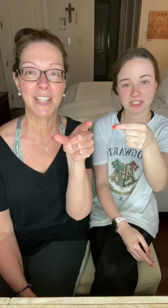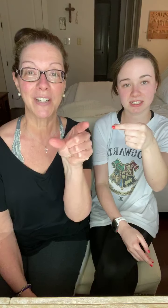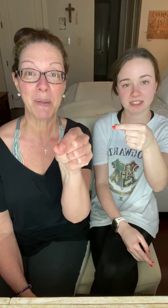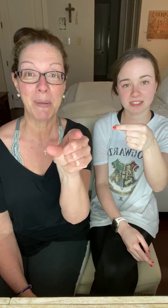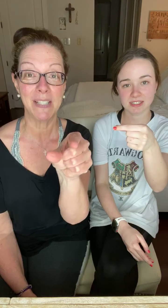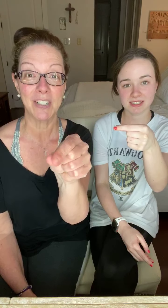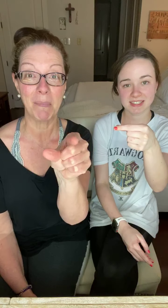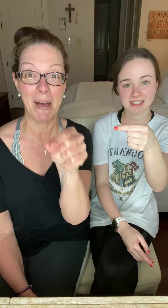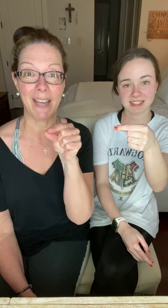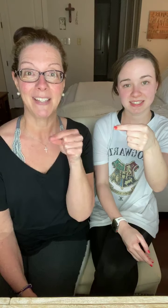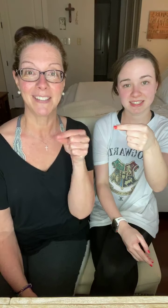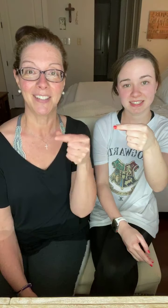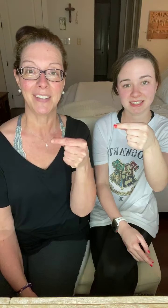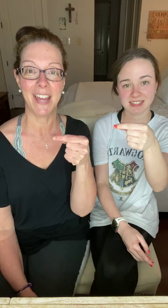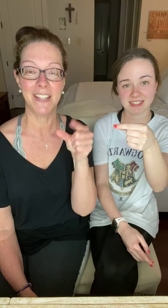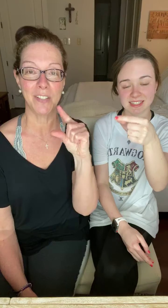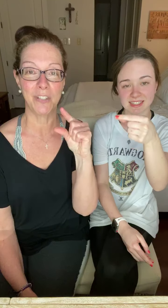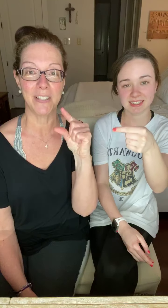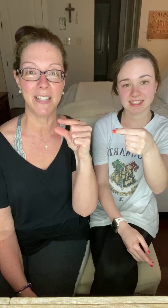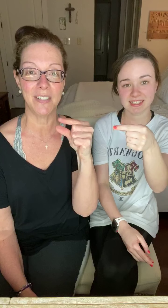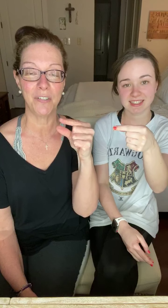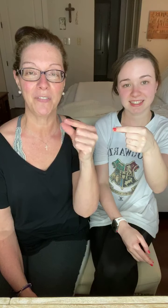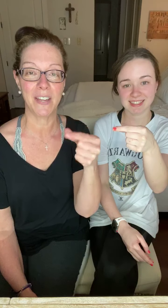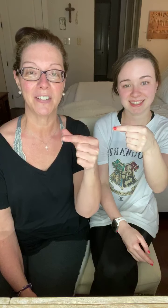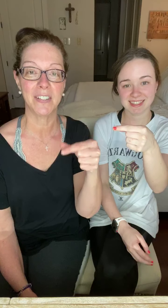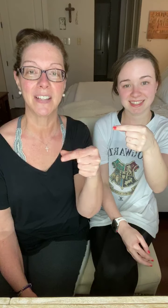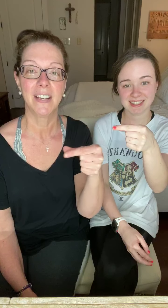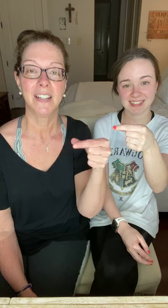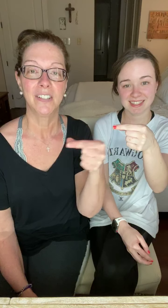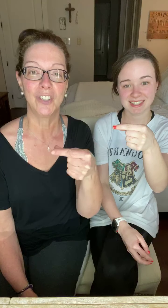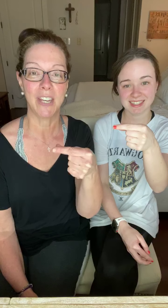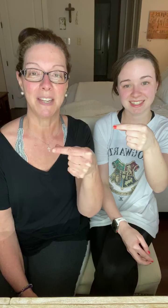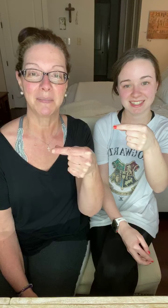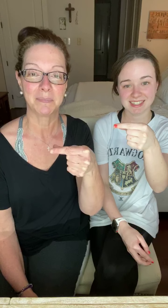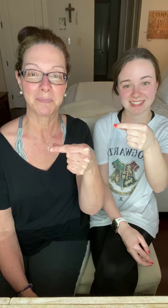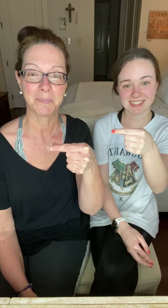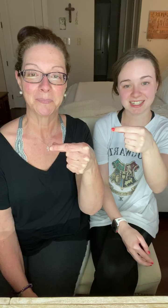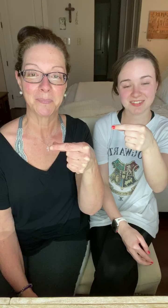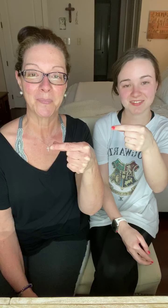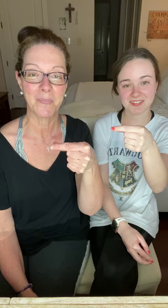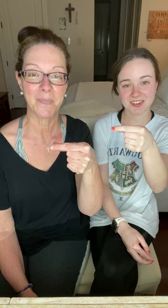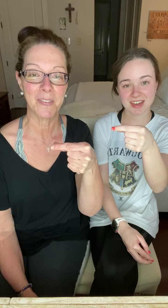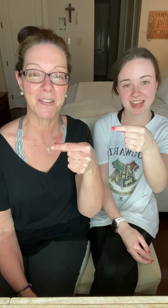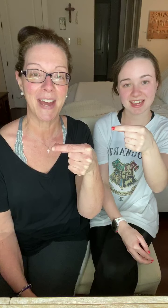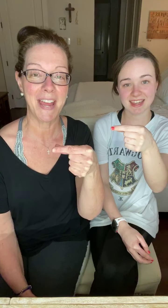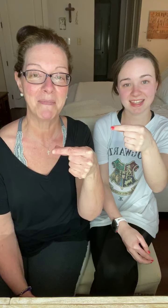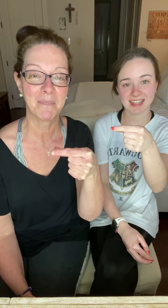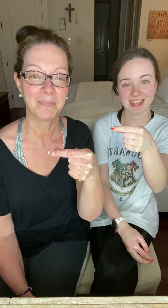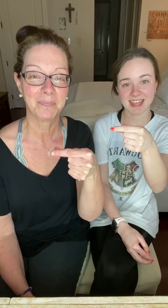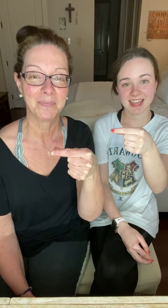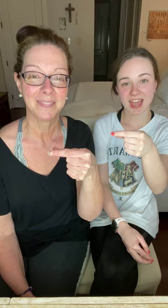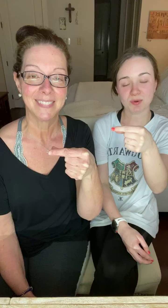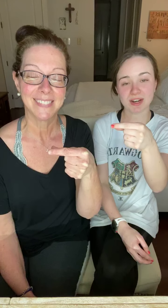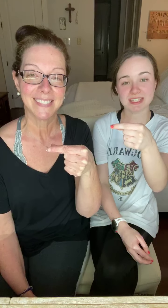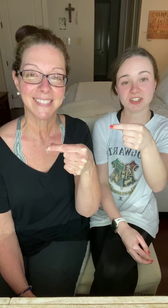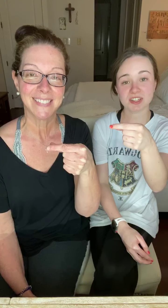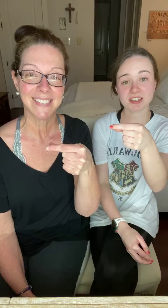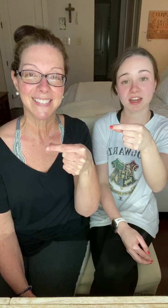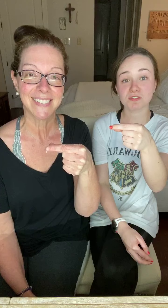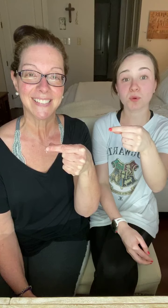you're going to pinch somebody. Okay. So just these two fingers. G. G. Okay. Okay. And we're going to teach you the sign for